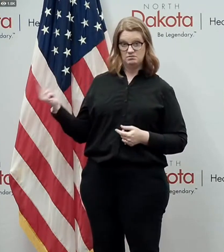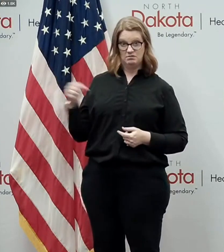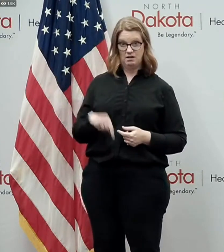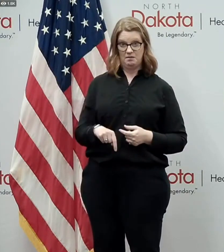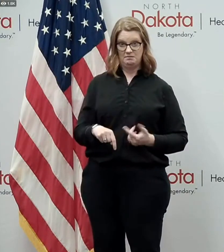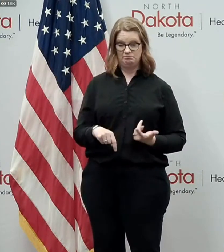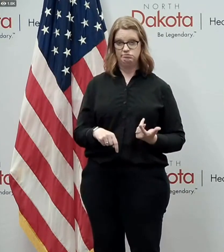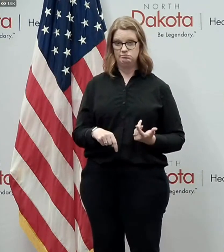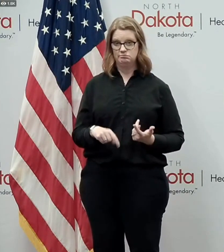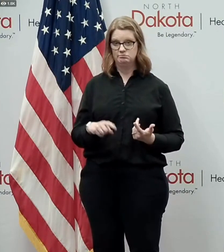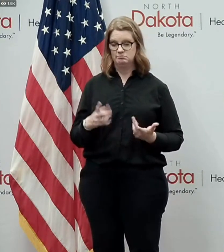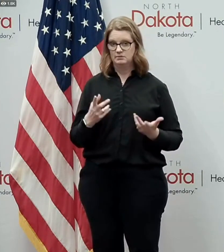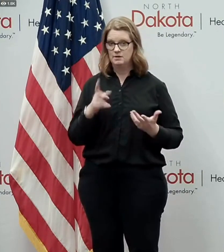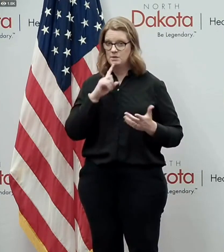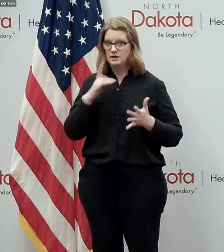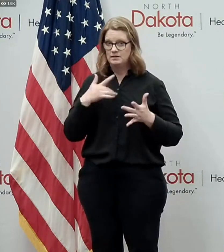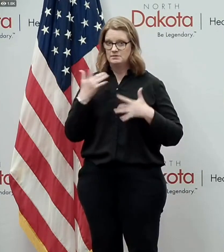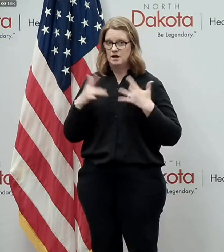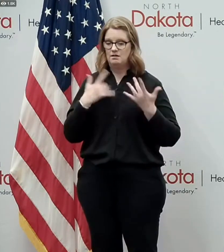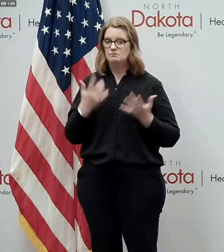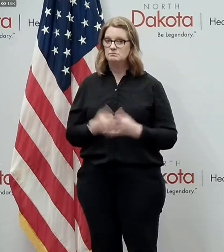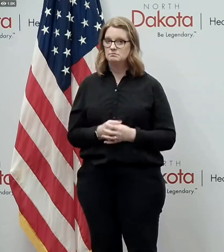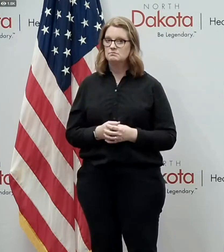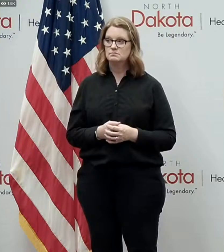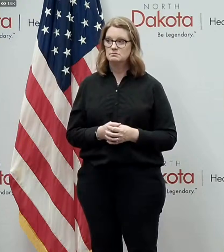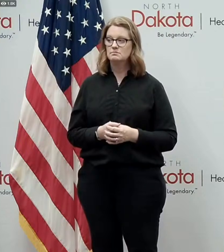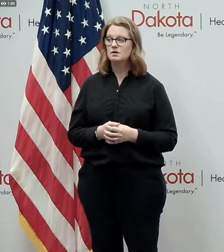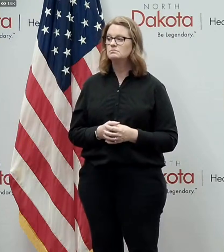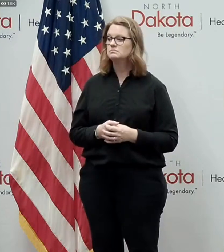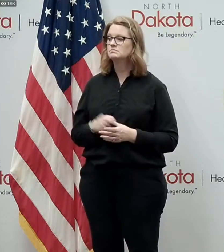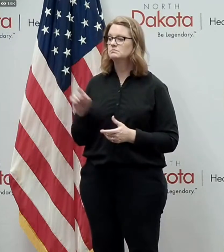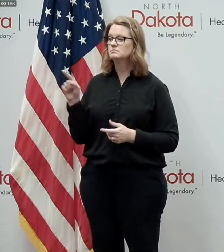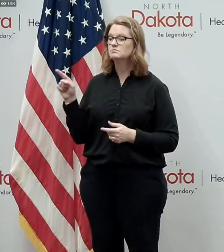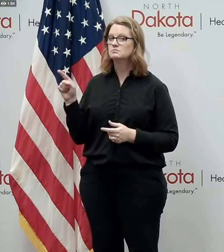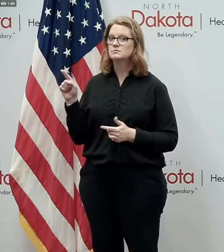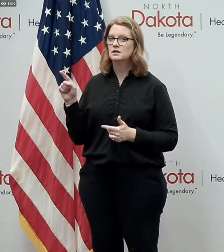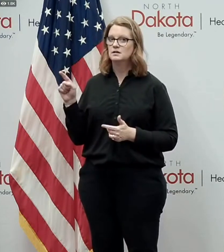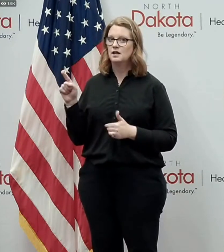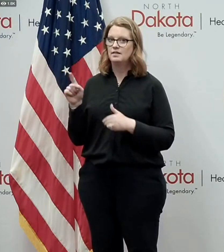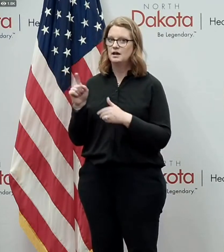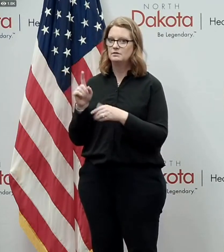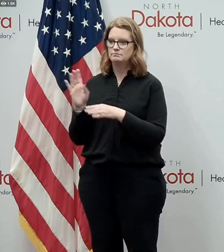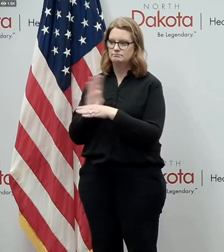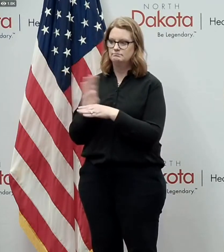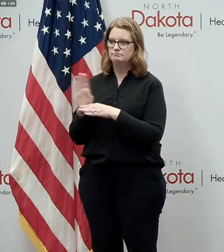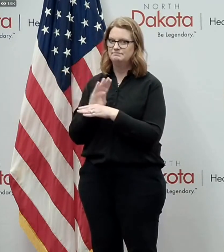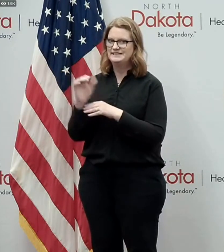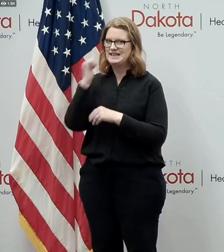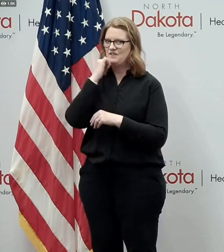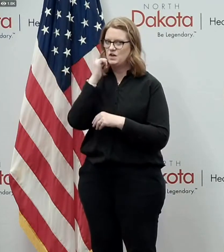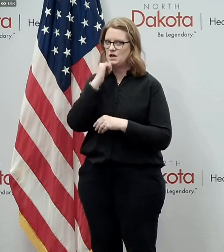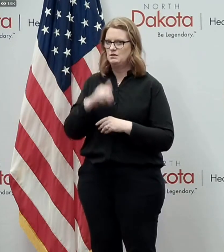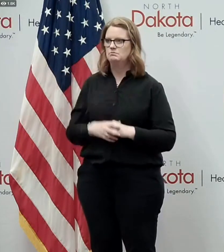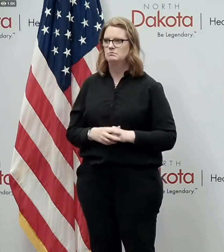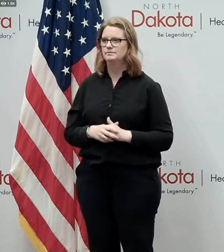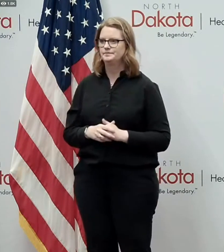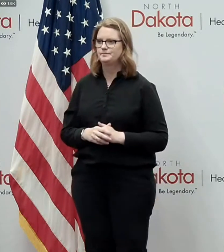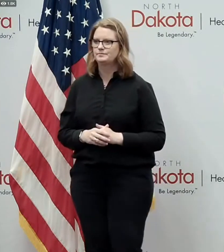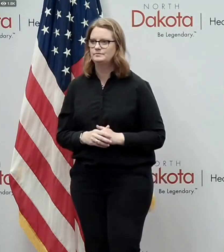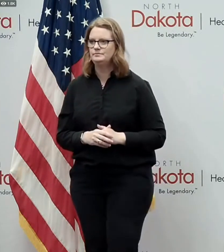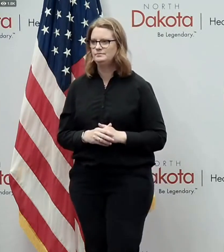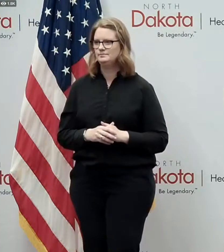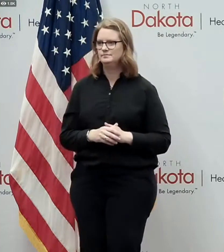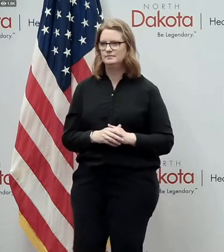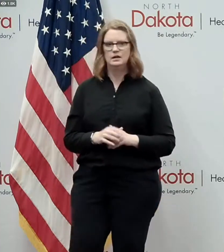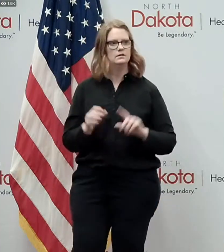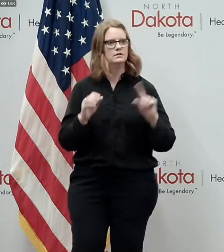but rest assured they're behind most of the things that we're talking about here every day. Okay, batting